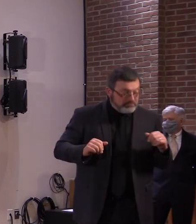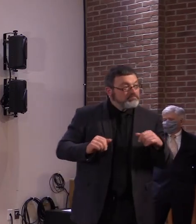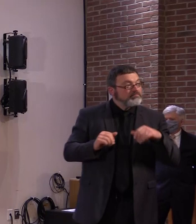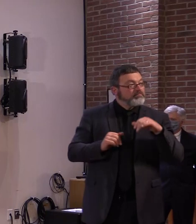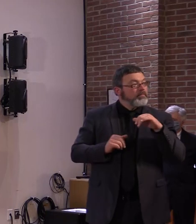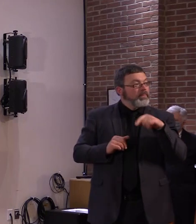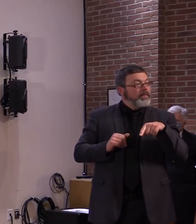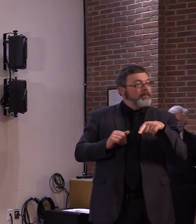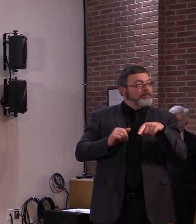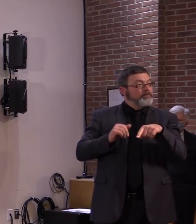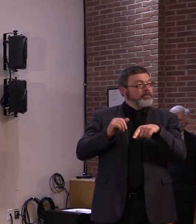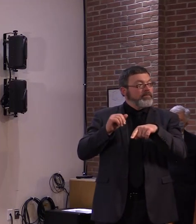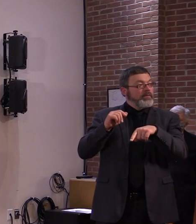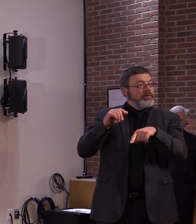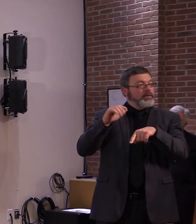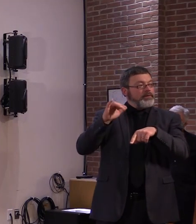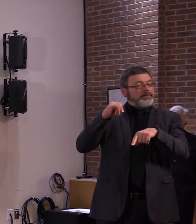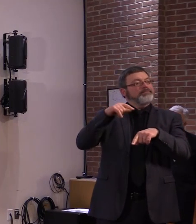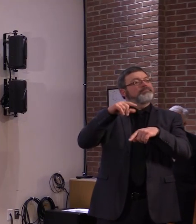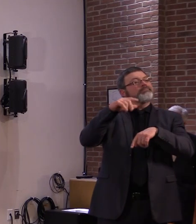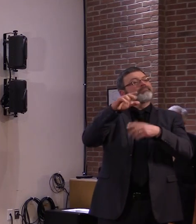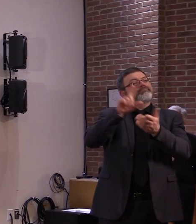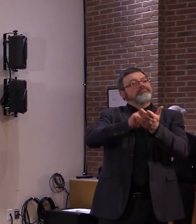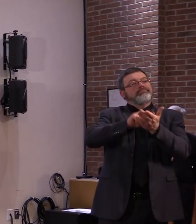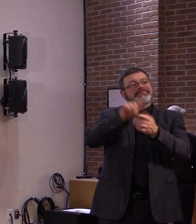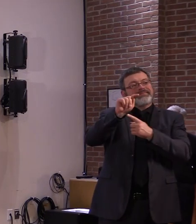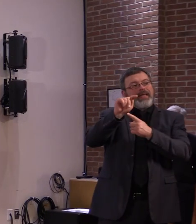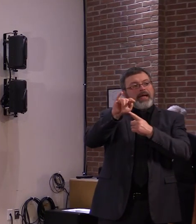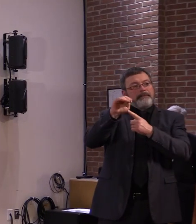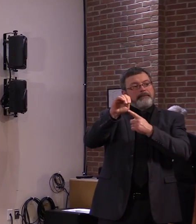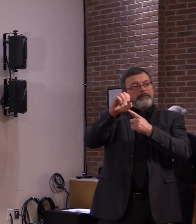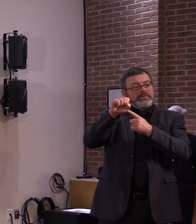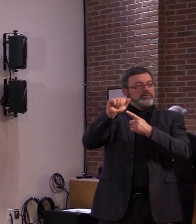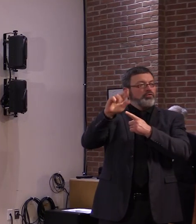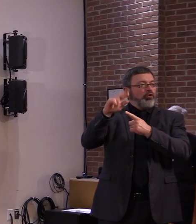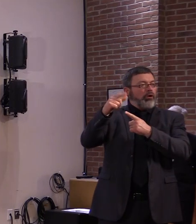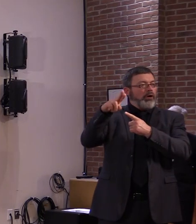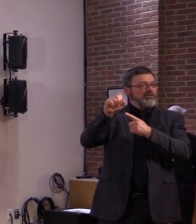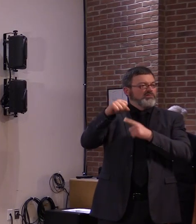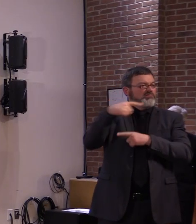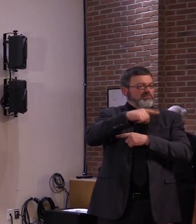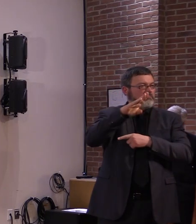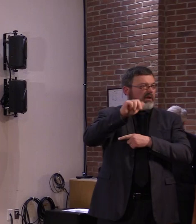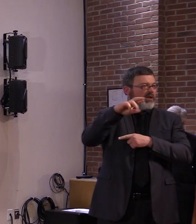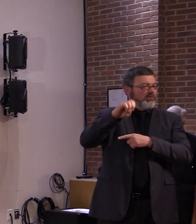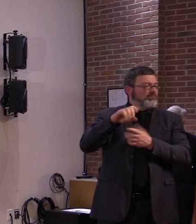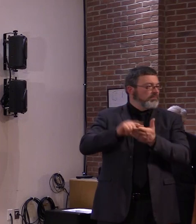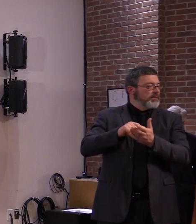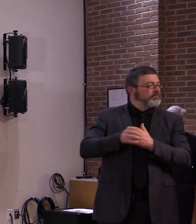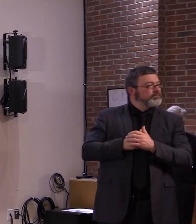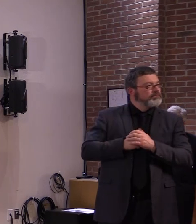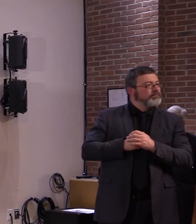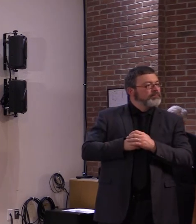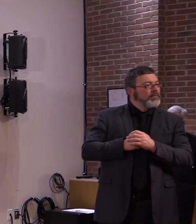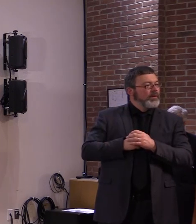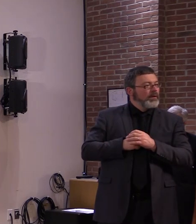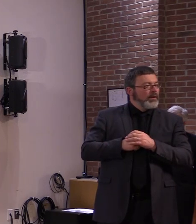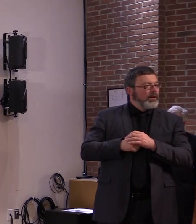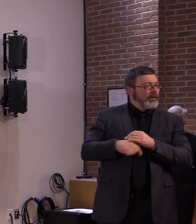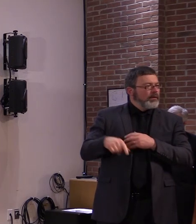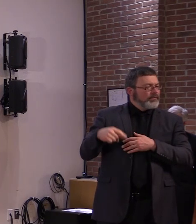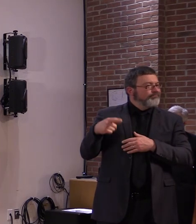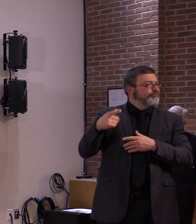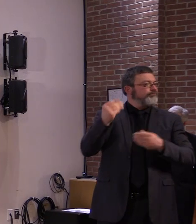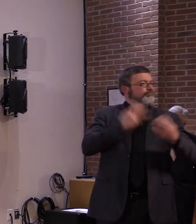Thank you for this opportunity, Governor Scott. I'm here as a Montclair High School student, and into the uncertainty of flu season as well